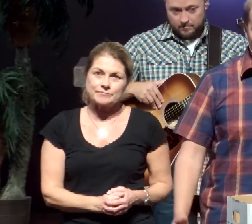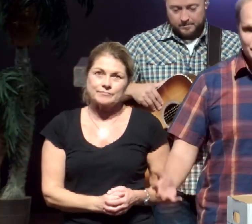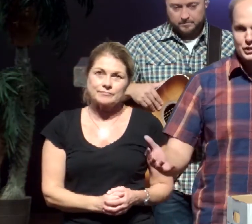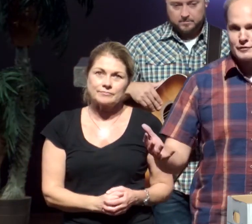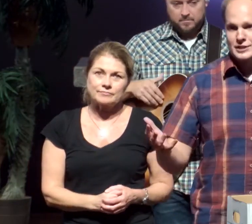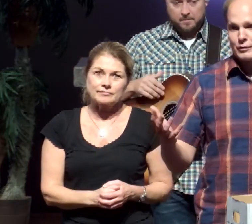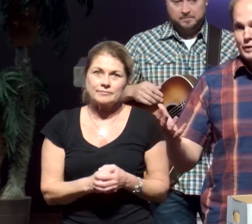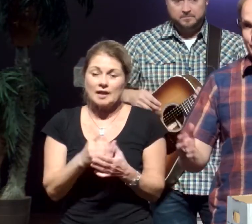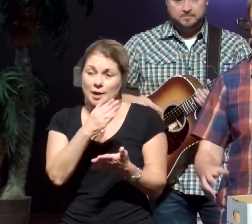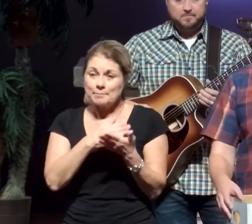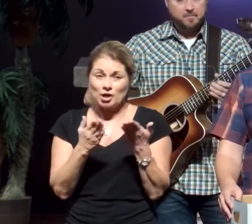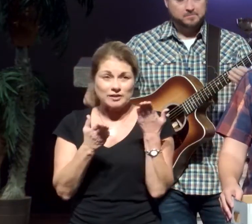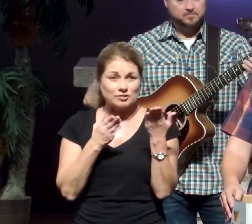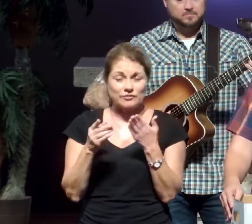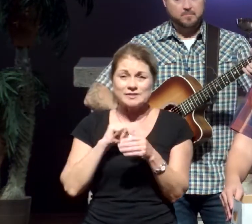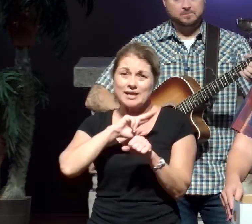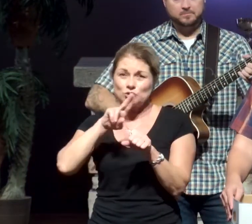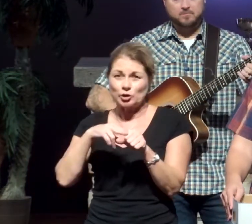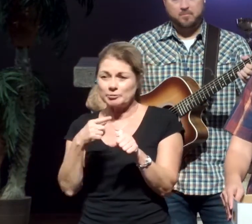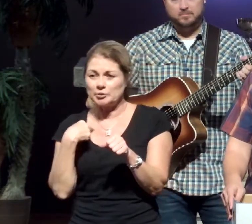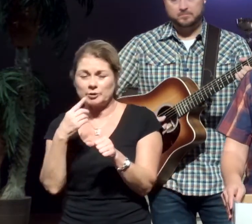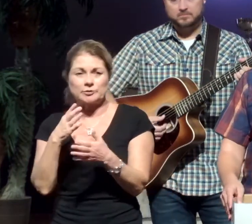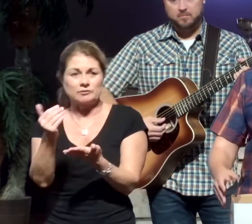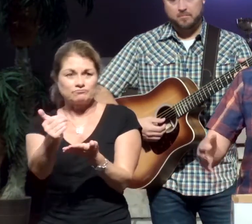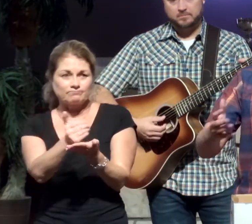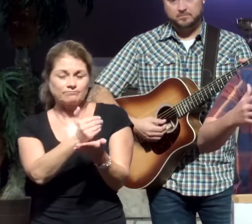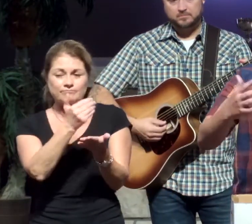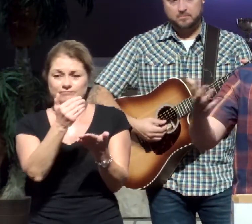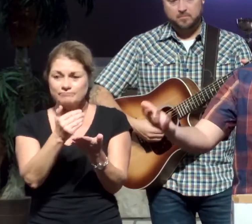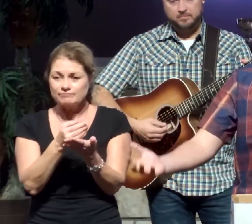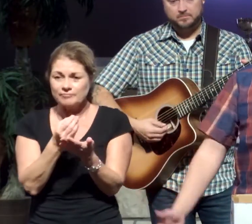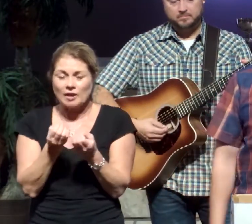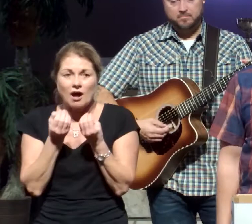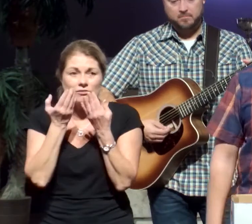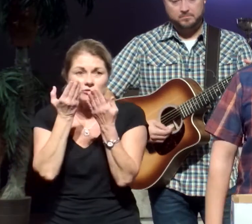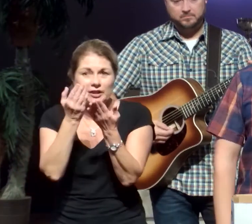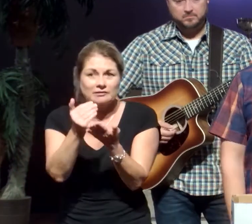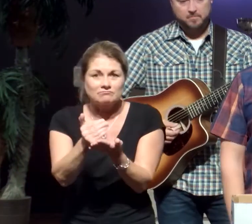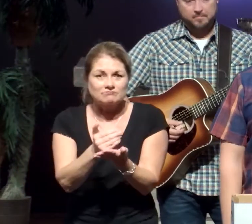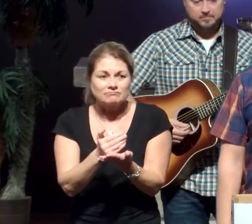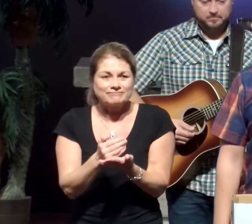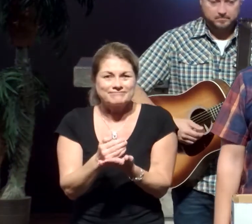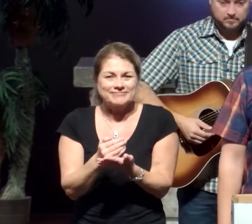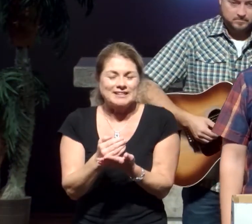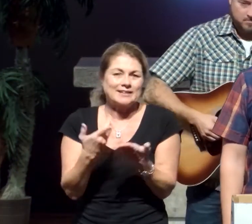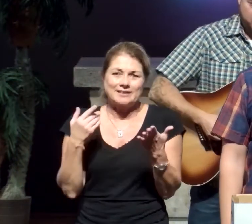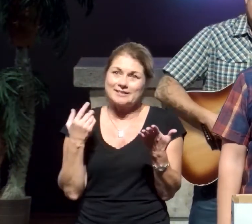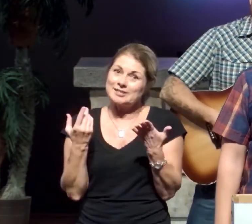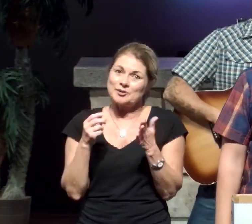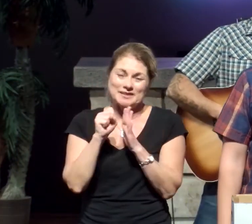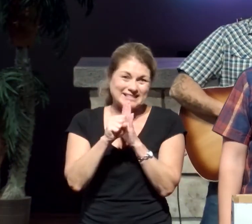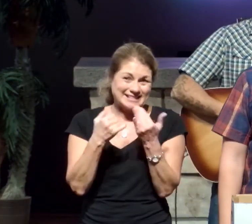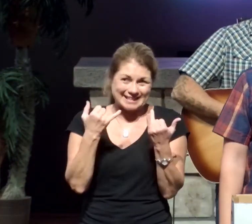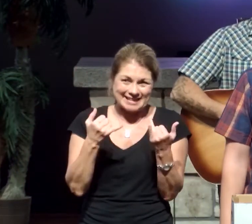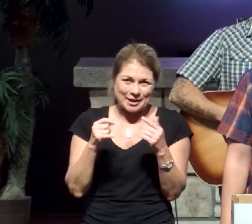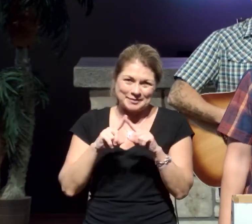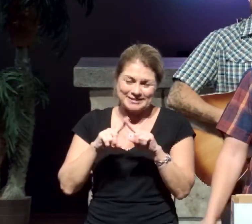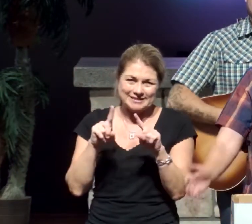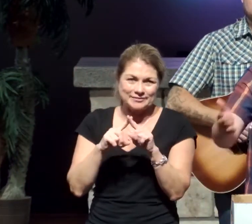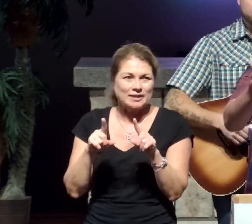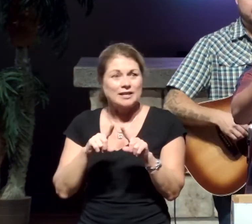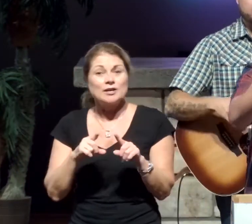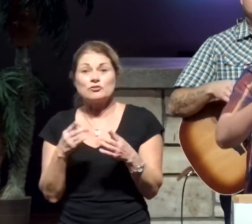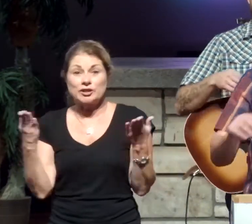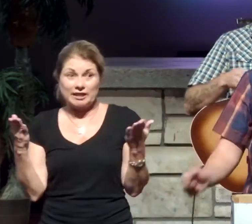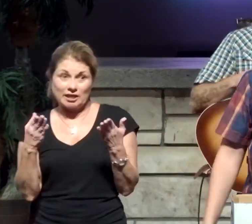This is the part of the service that we would usually take up the offering, but obviously in this season, things are very different. And so for those who are here in worship today,